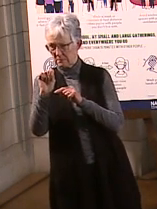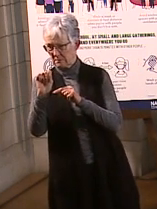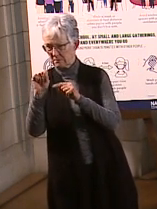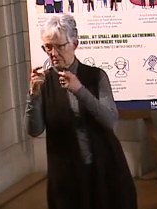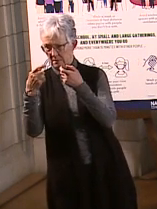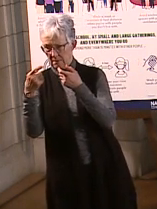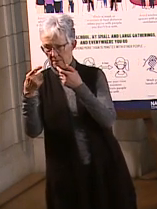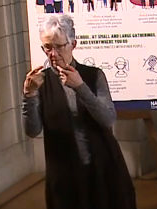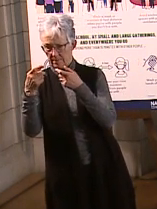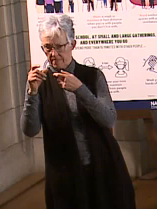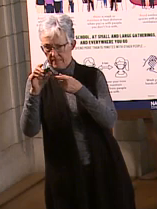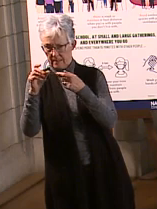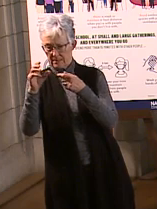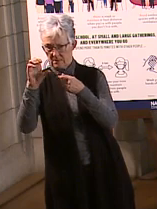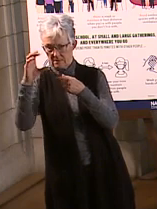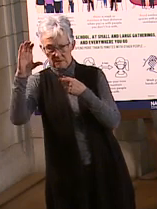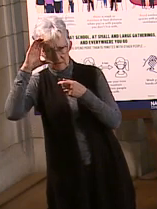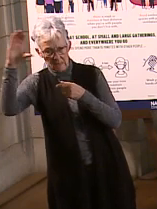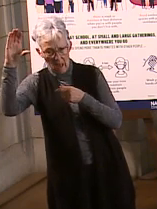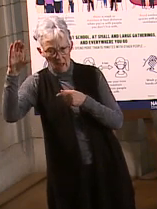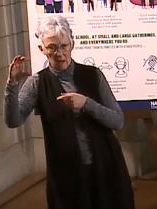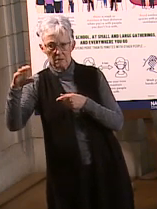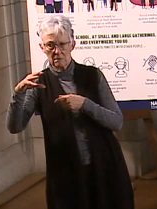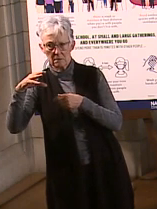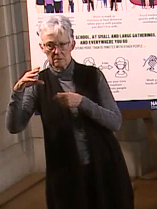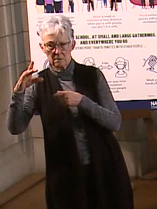One last question.